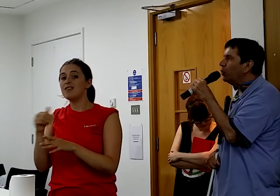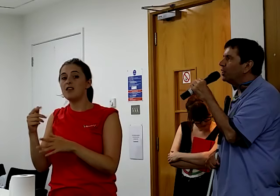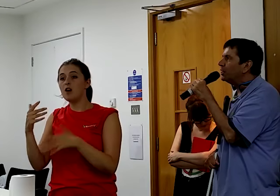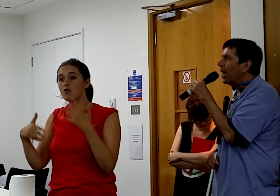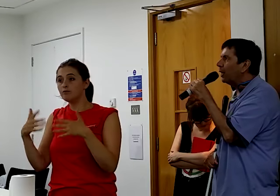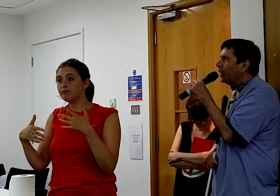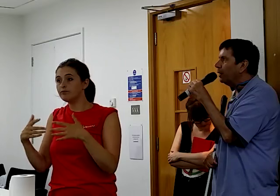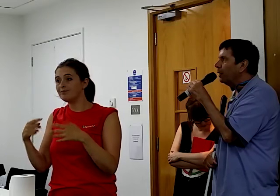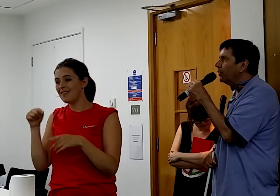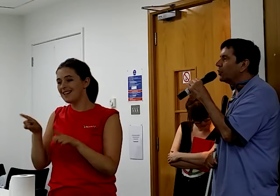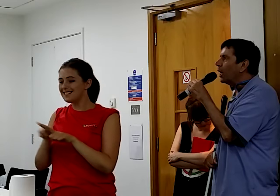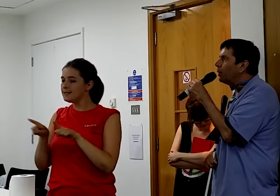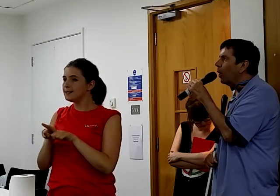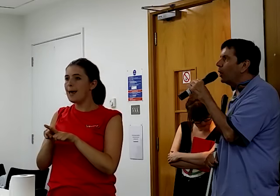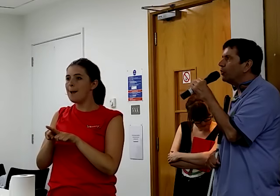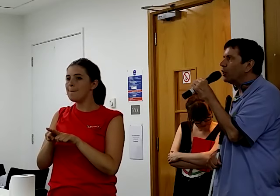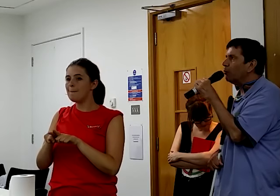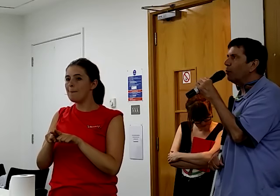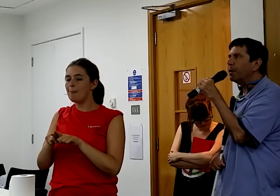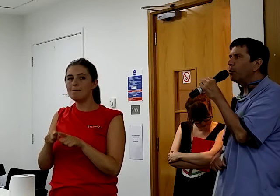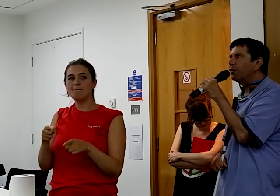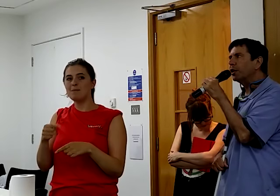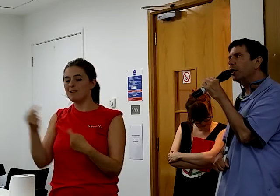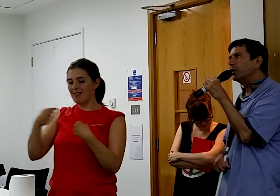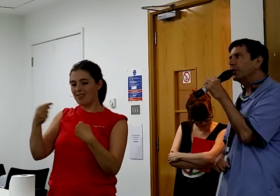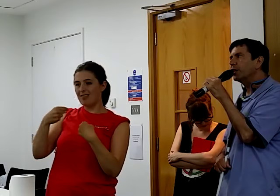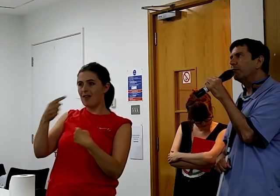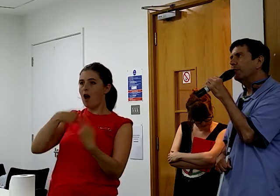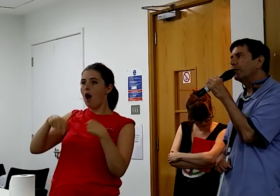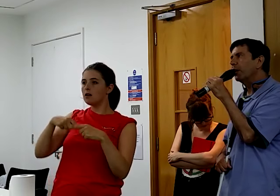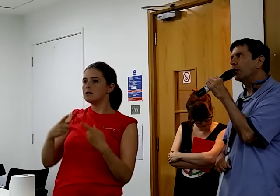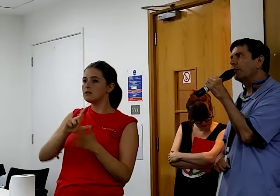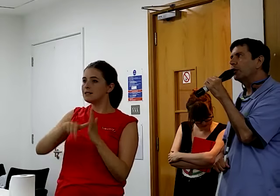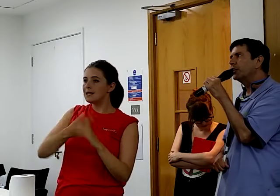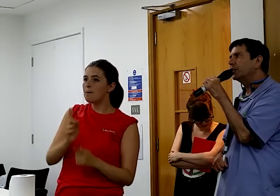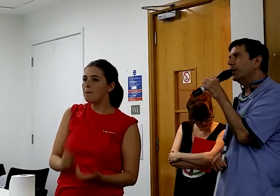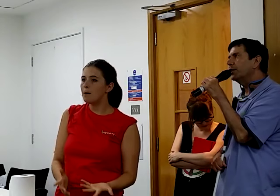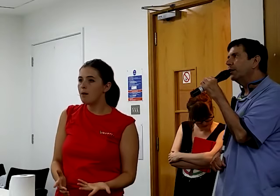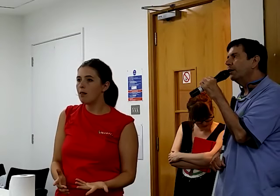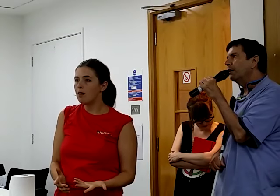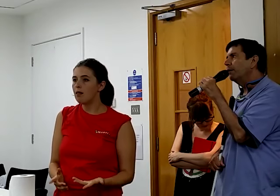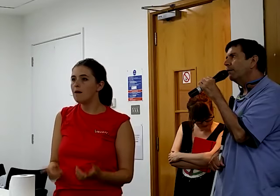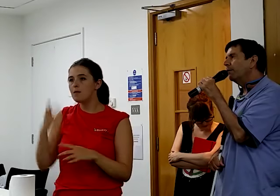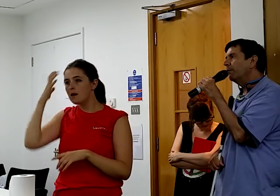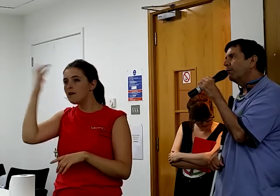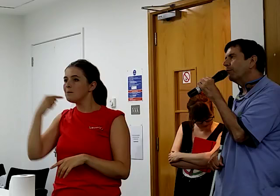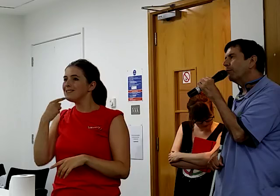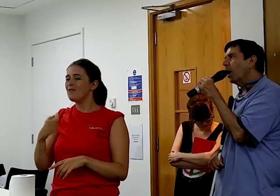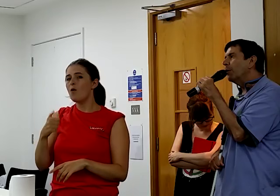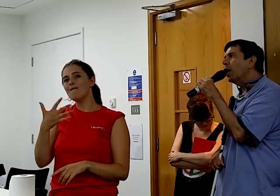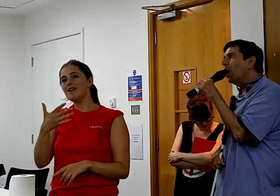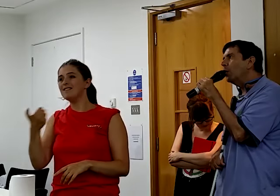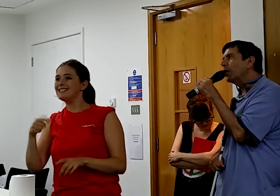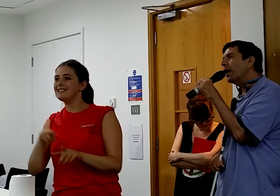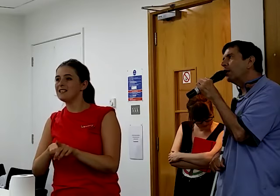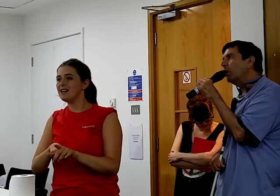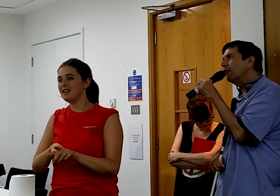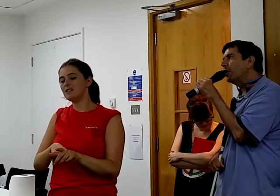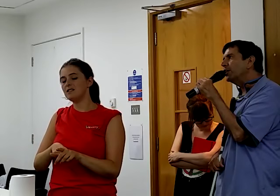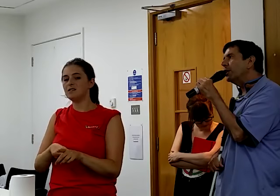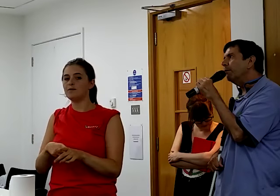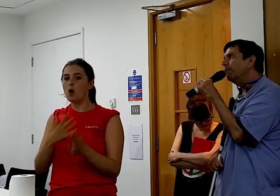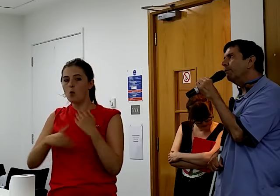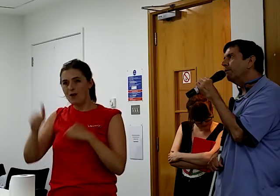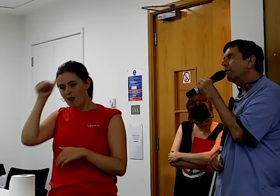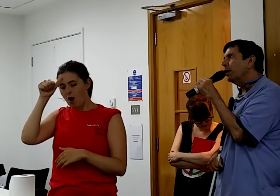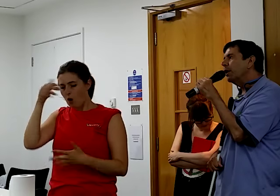campaign, mirrors exactly the scapegoating of disabled people we've seen under this government for the last 5-6 years. And we know that that